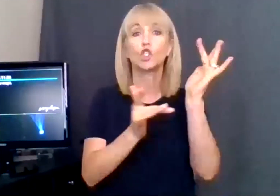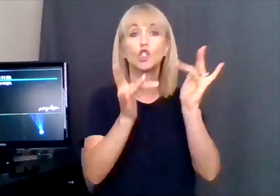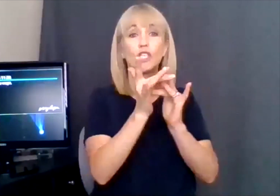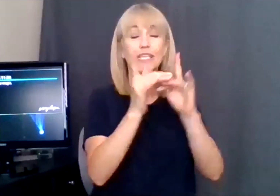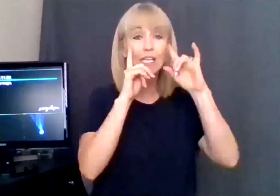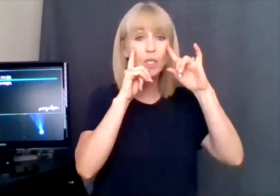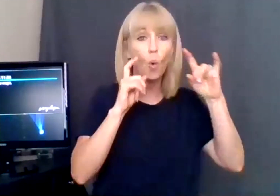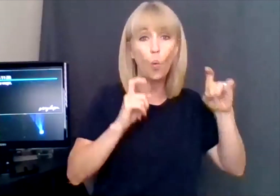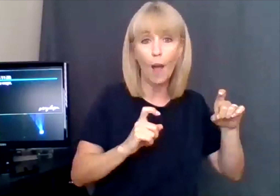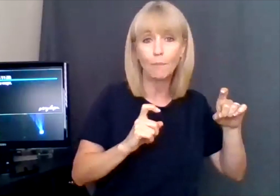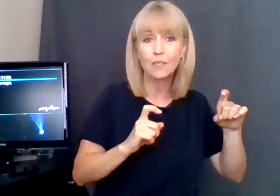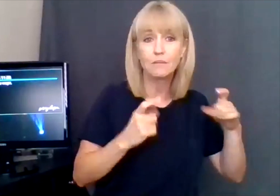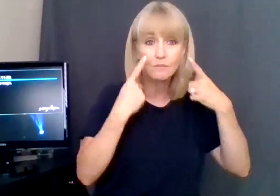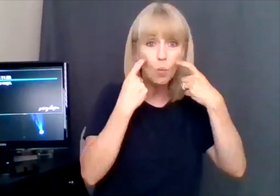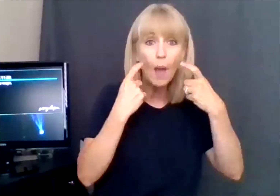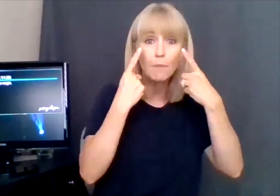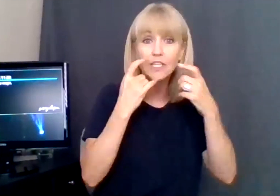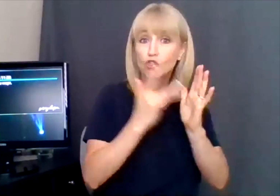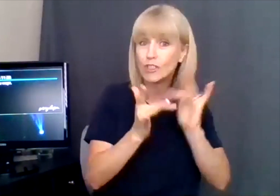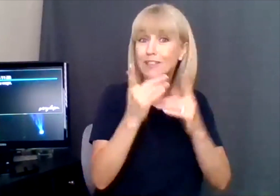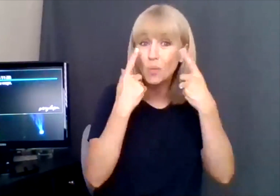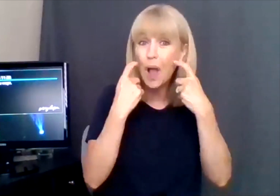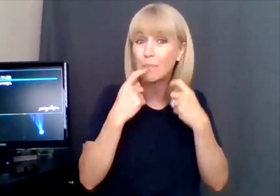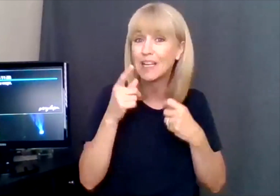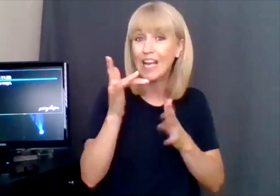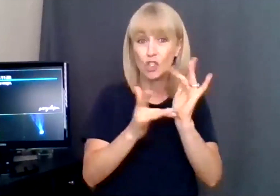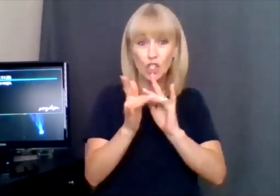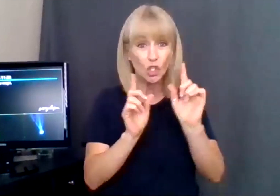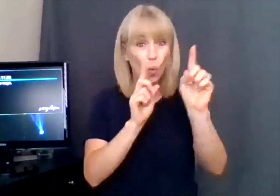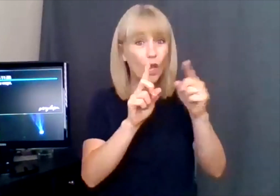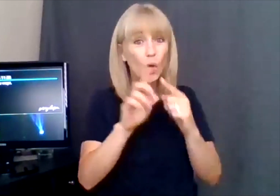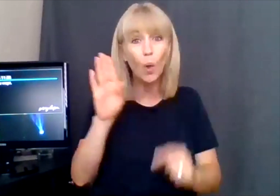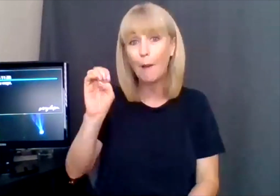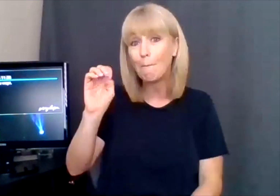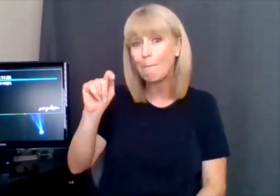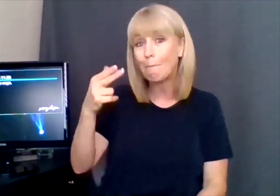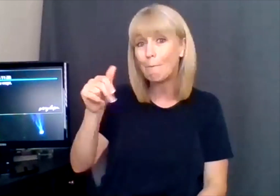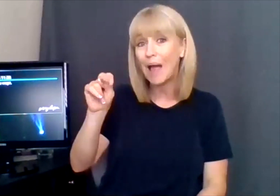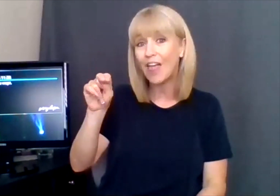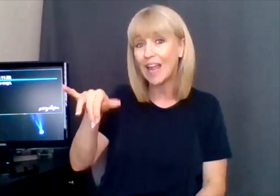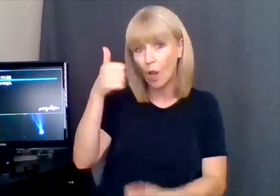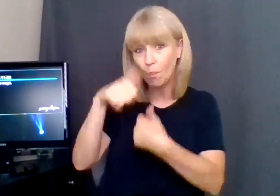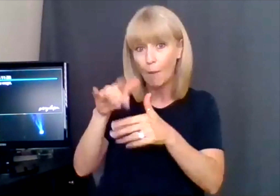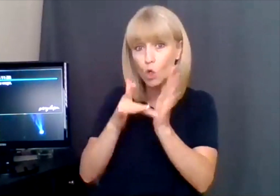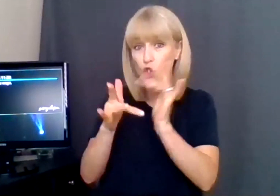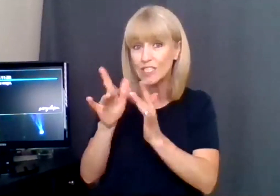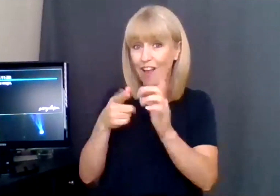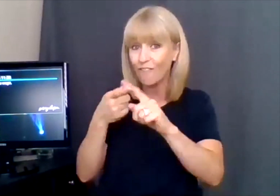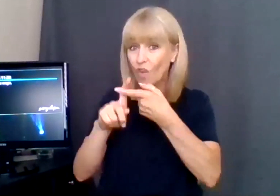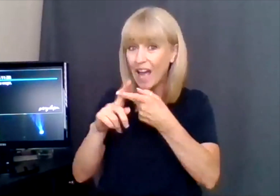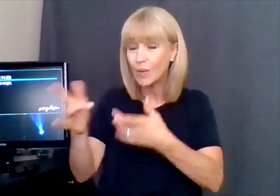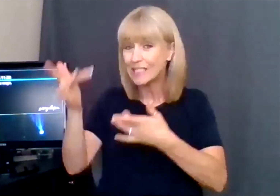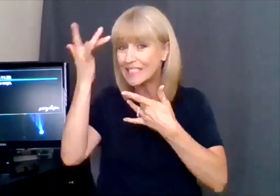When Jesus wept, it was at a time when he actually went to Bethany. It was a good friend of his was very ill, and they sent word and said, Jesus, your friend's going to die. And